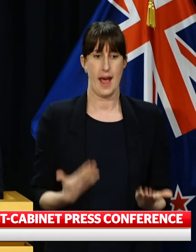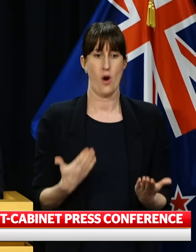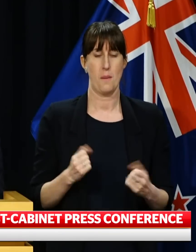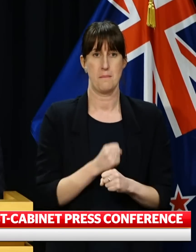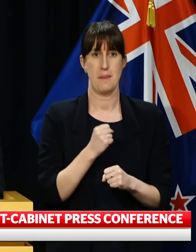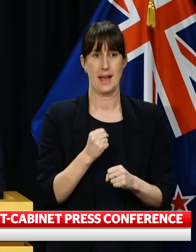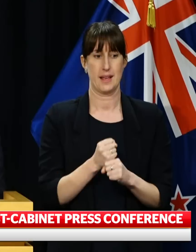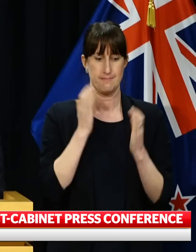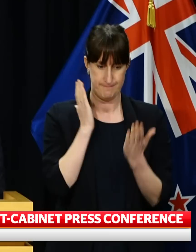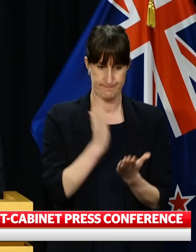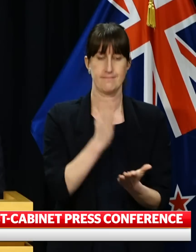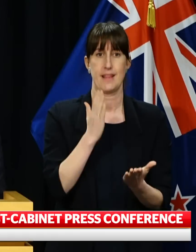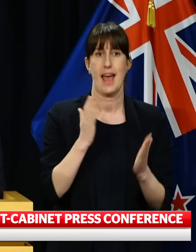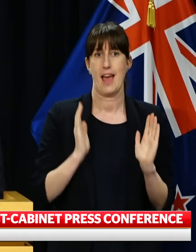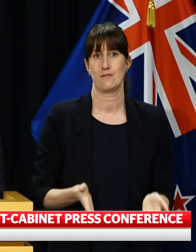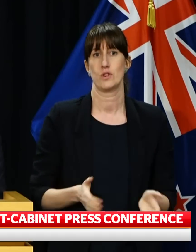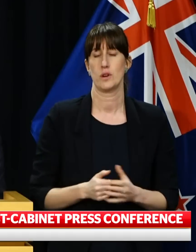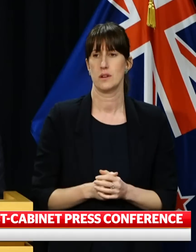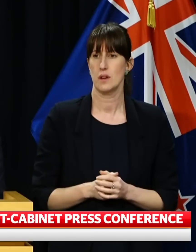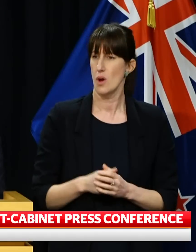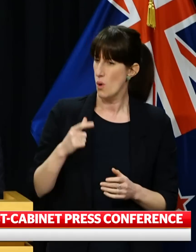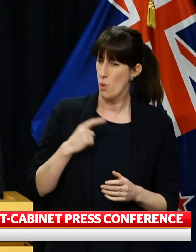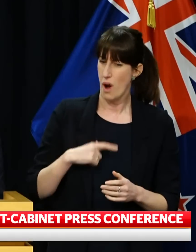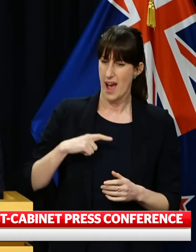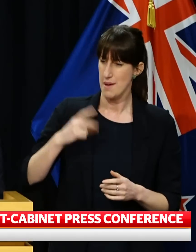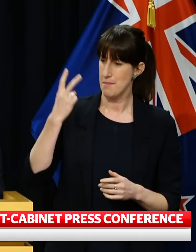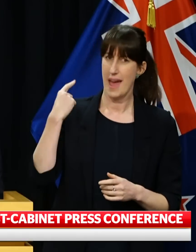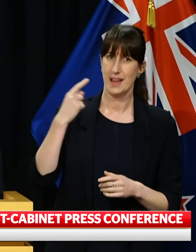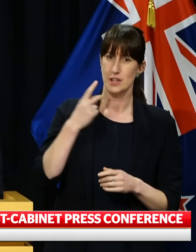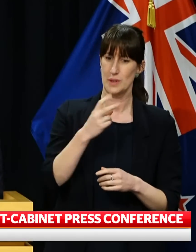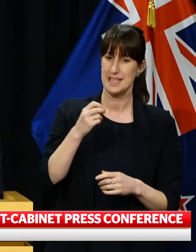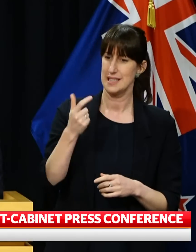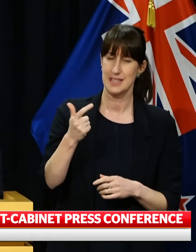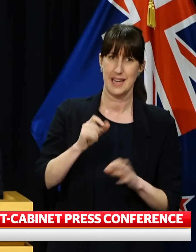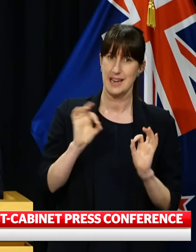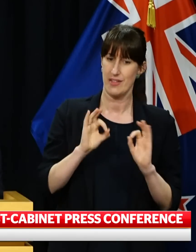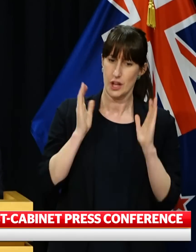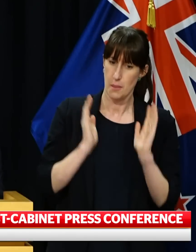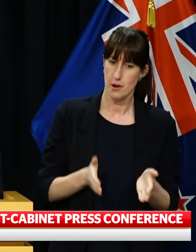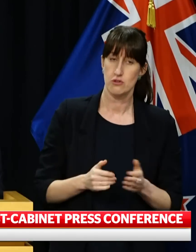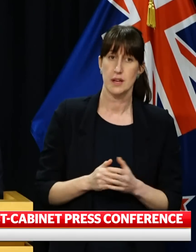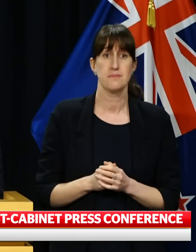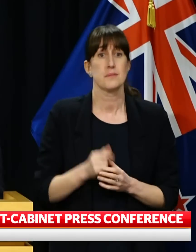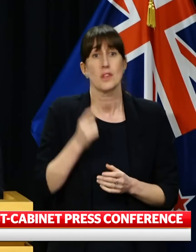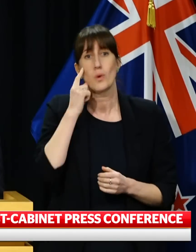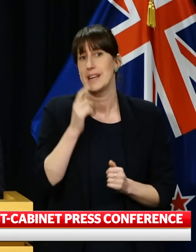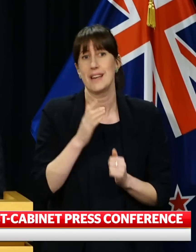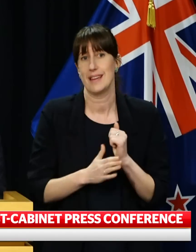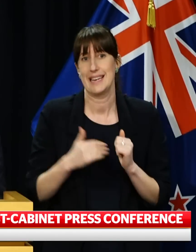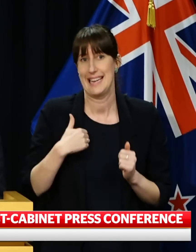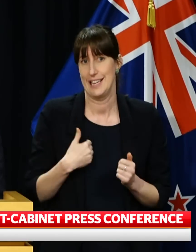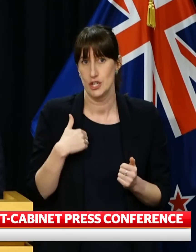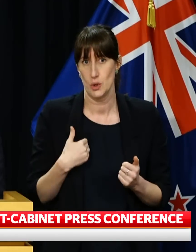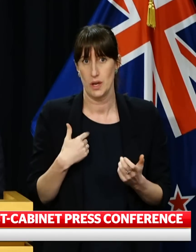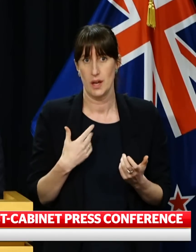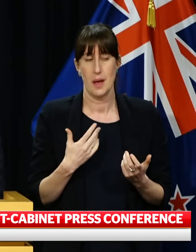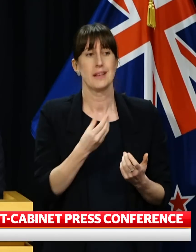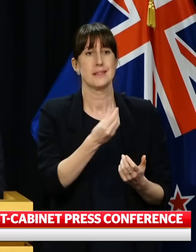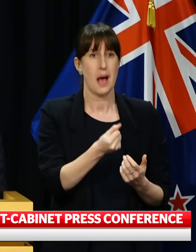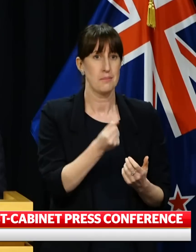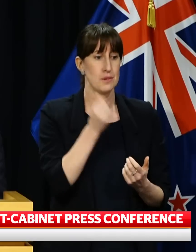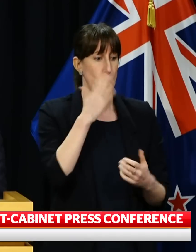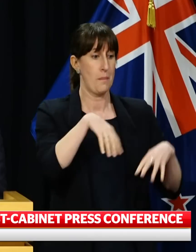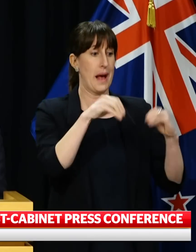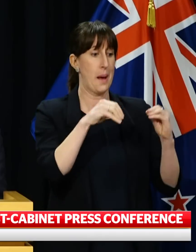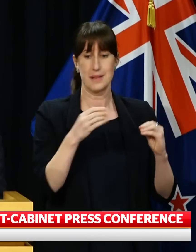not just first time? We didn't make it compulsory the first time because we didn't think we would necessarily need to do that. Clearly, the fact that some schools are doing it well